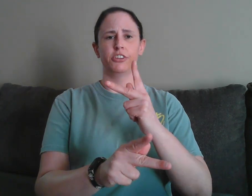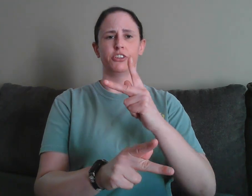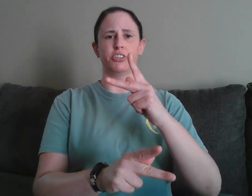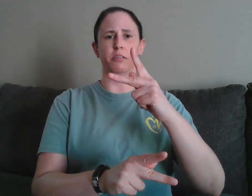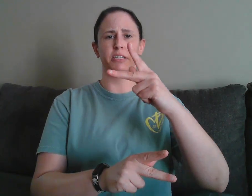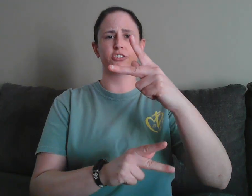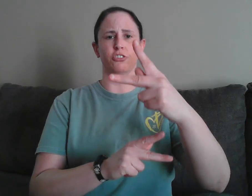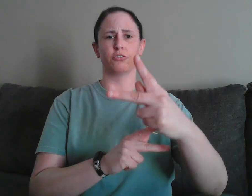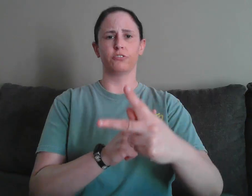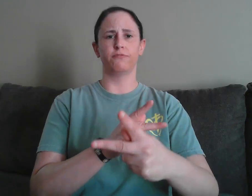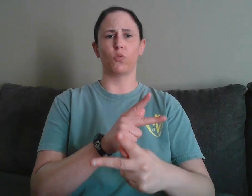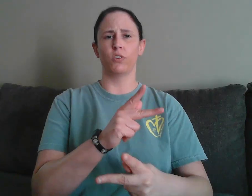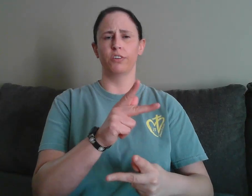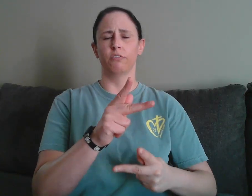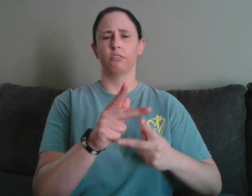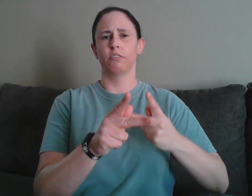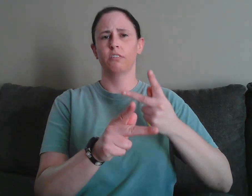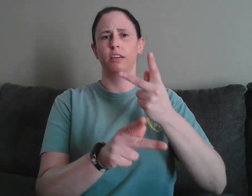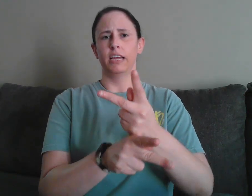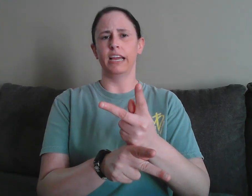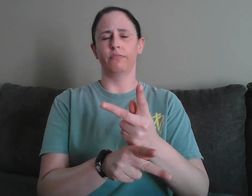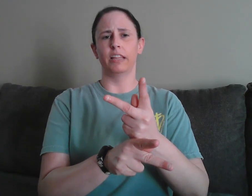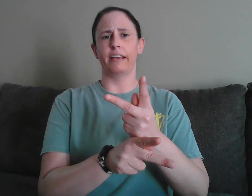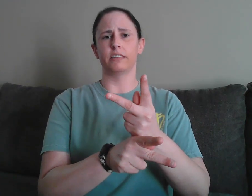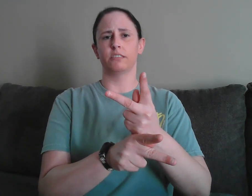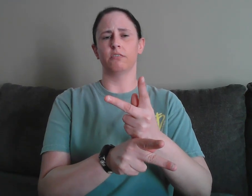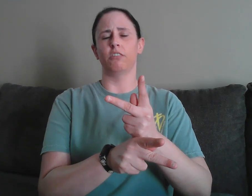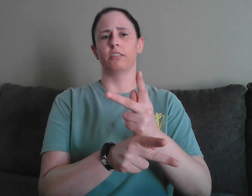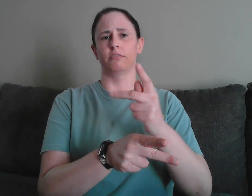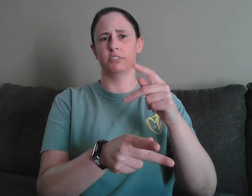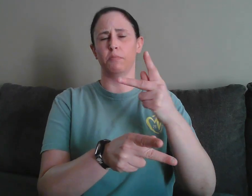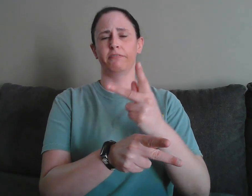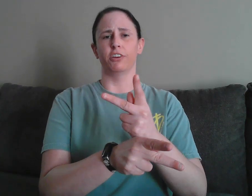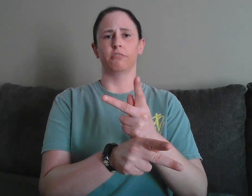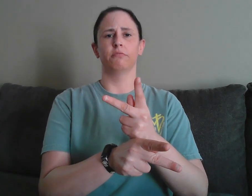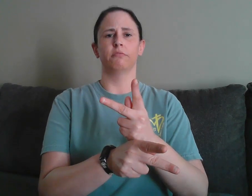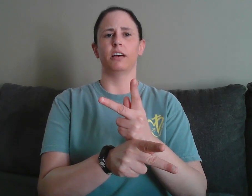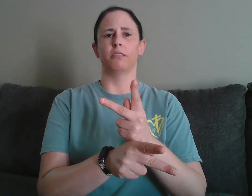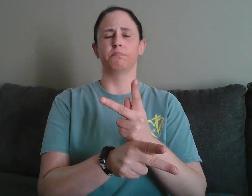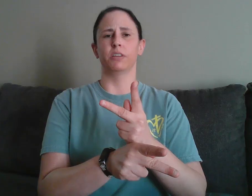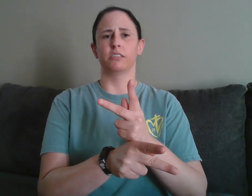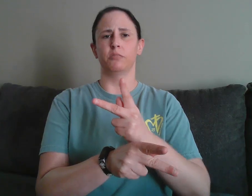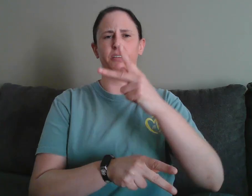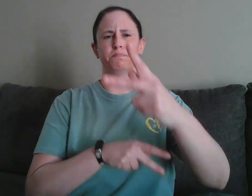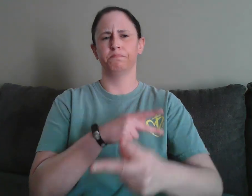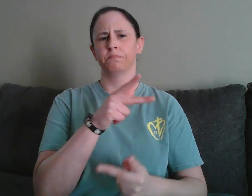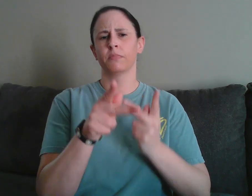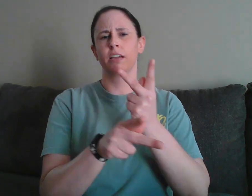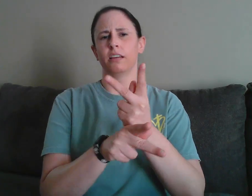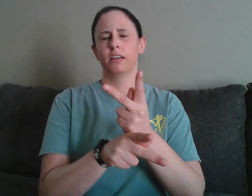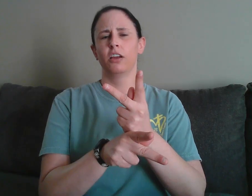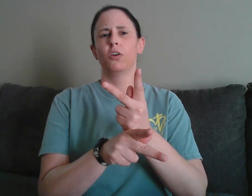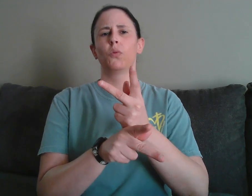Your dominant circles forward and lands on top of your non-dominant.